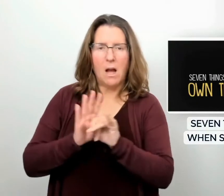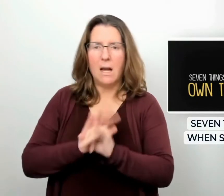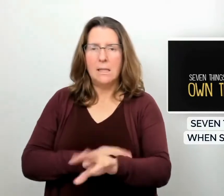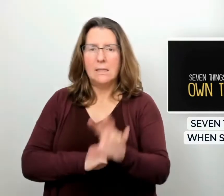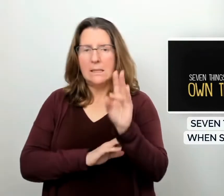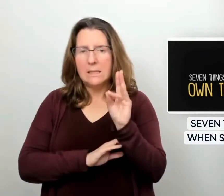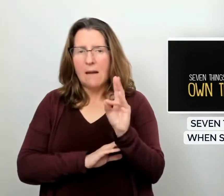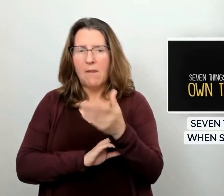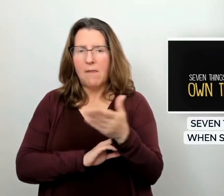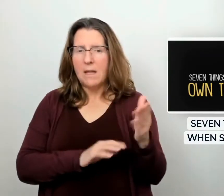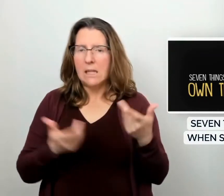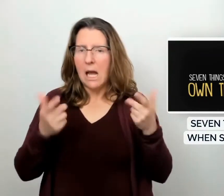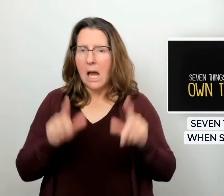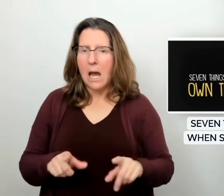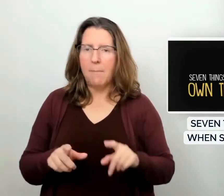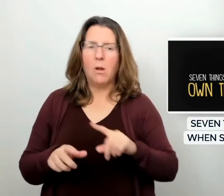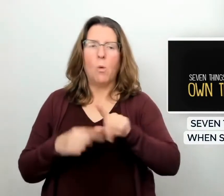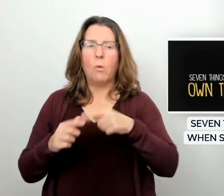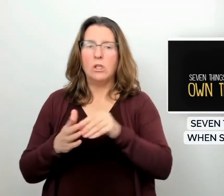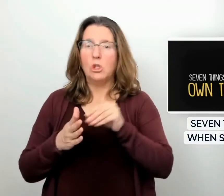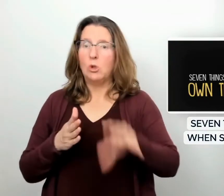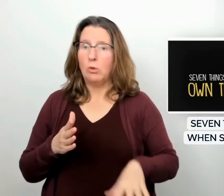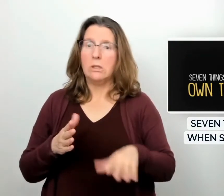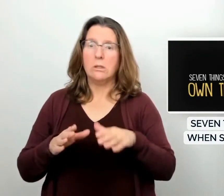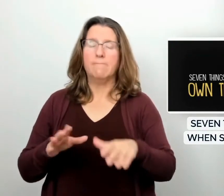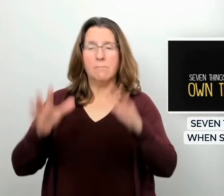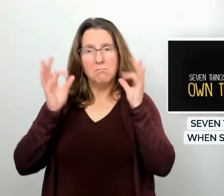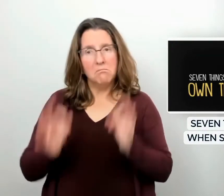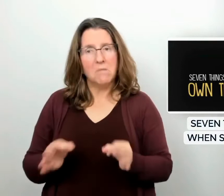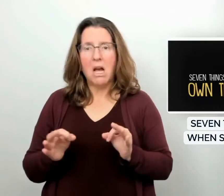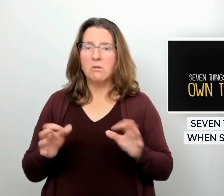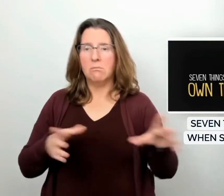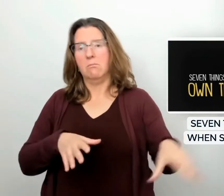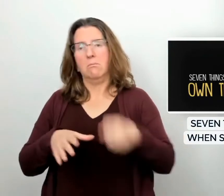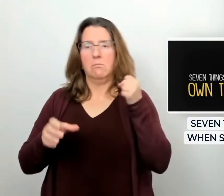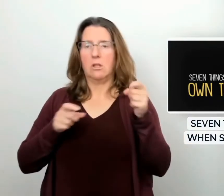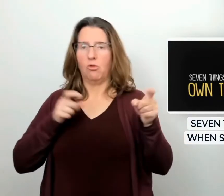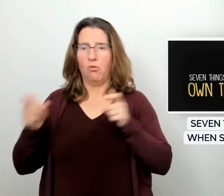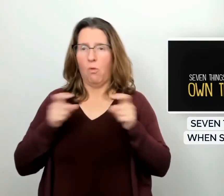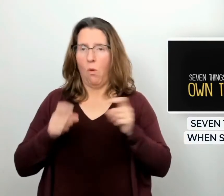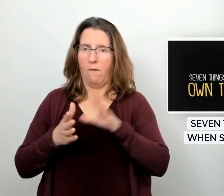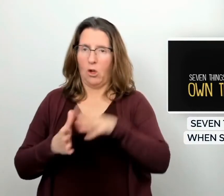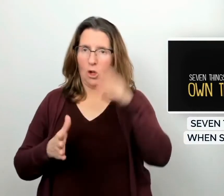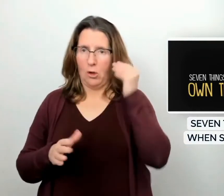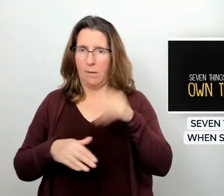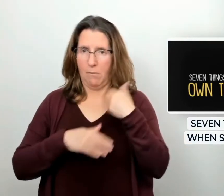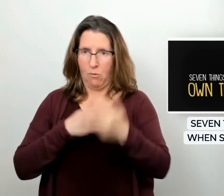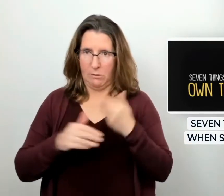Another researcher published on the 7 things that happen when students own their learning.